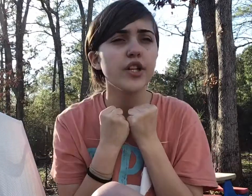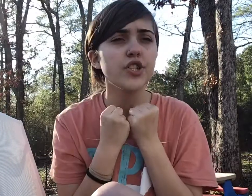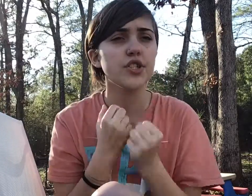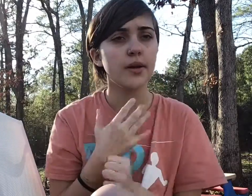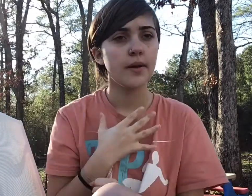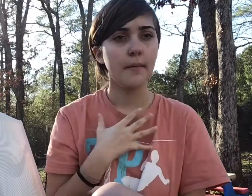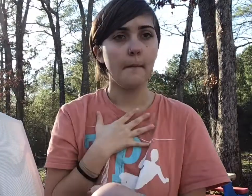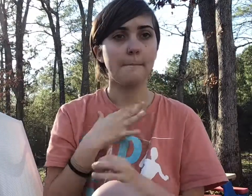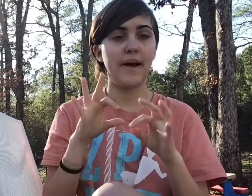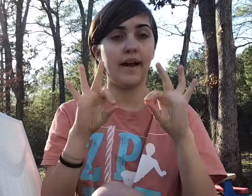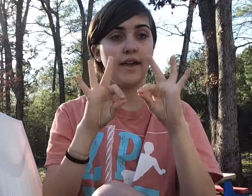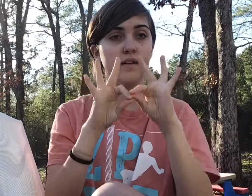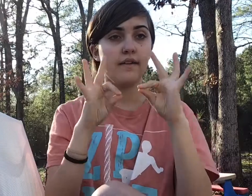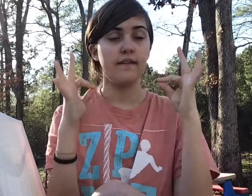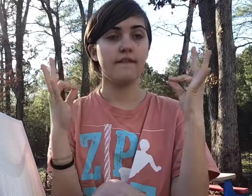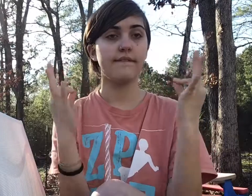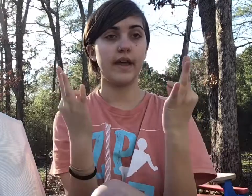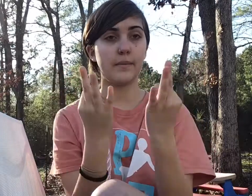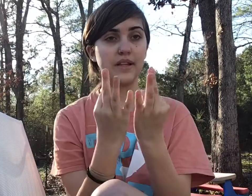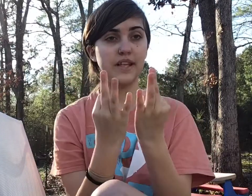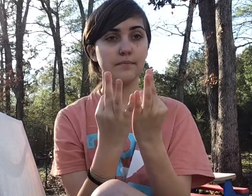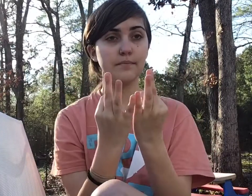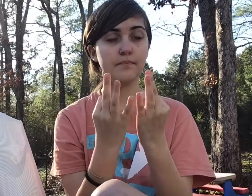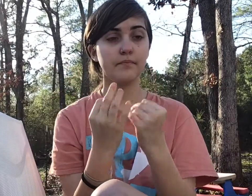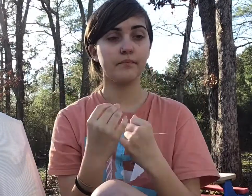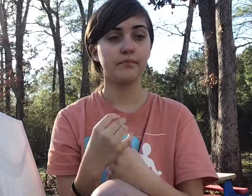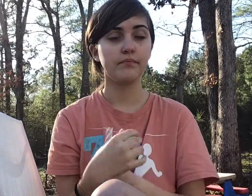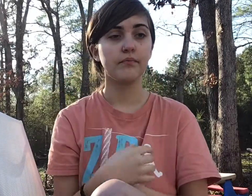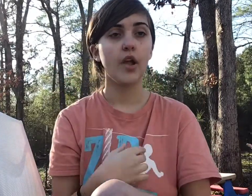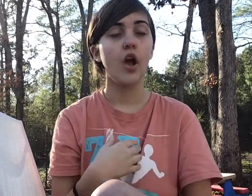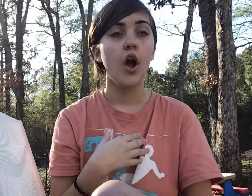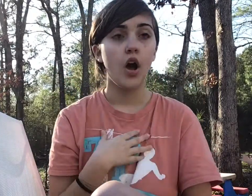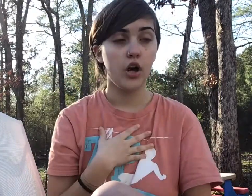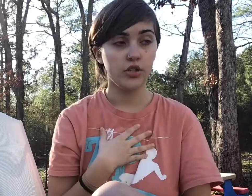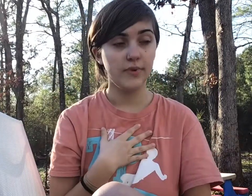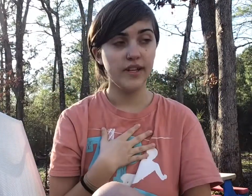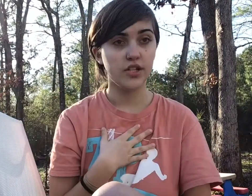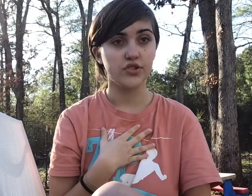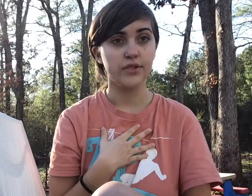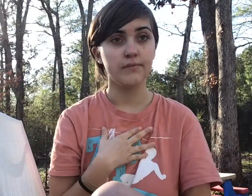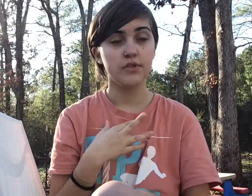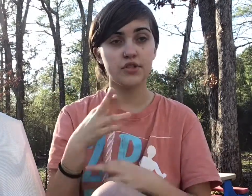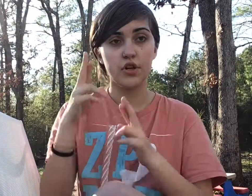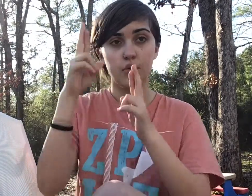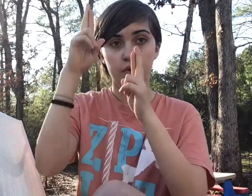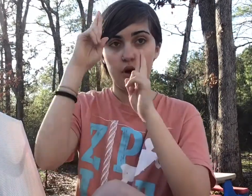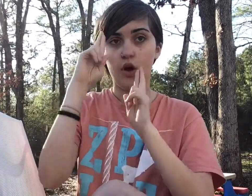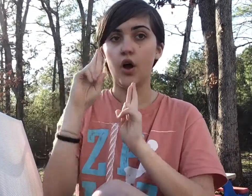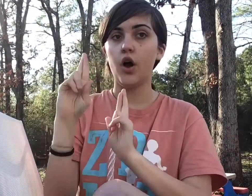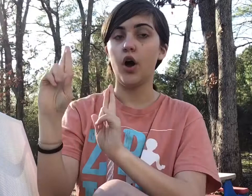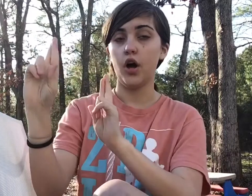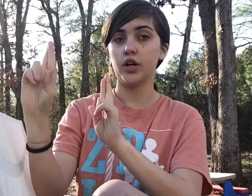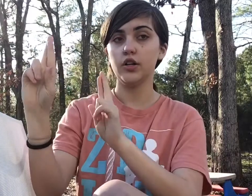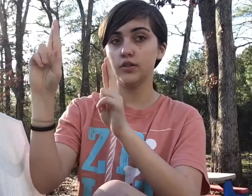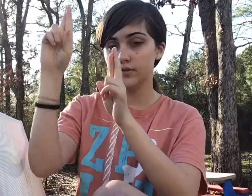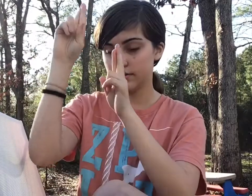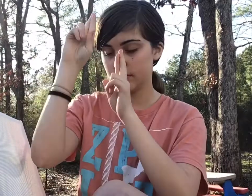cherish my family, honor my country. So honor